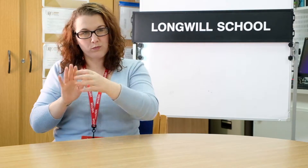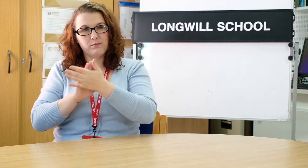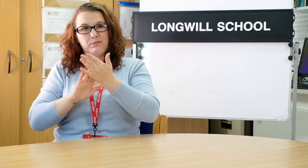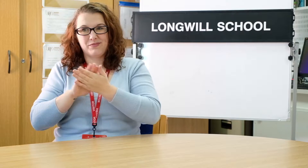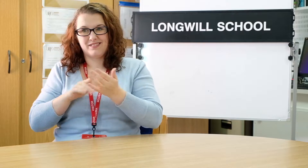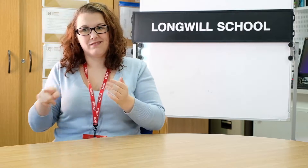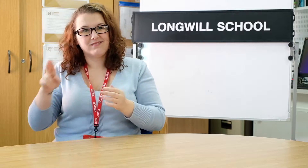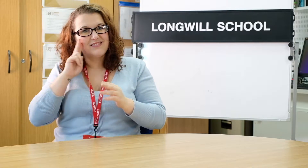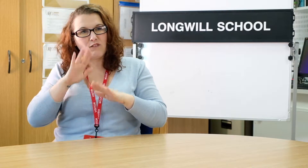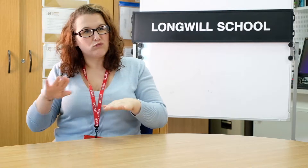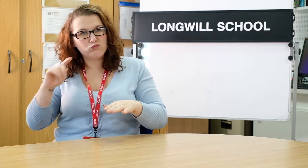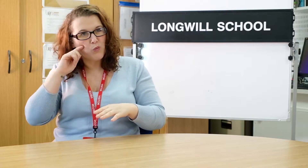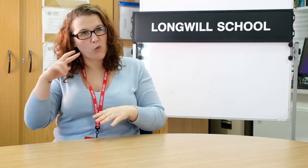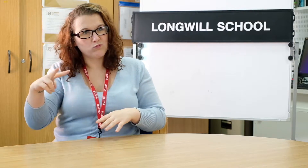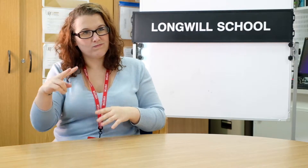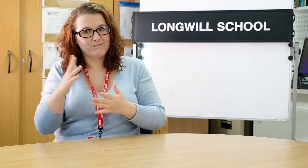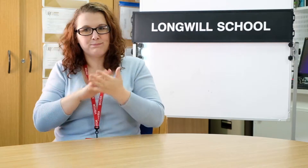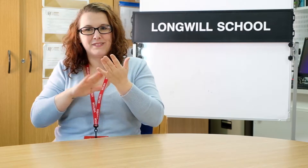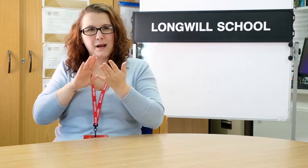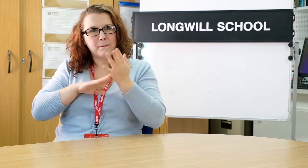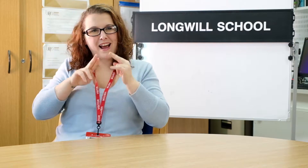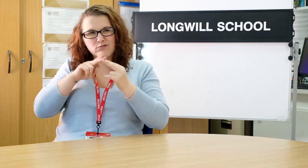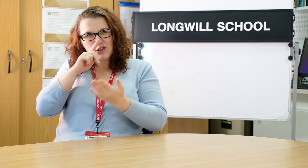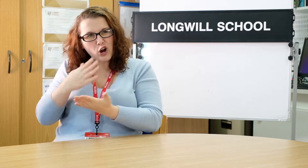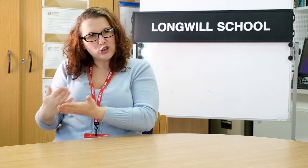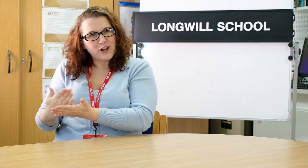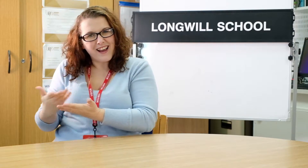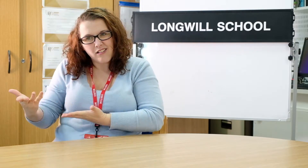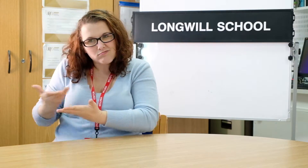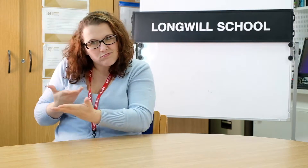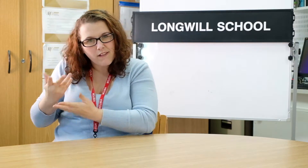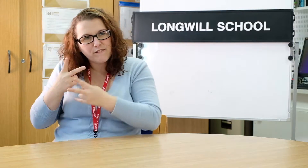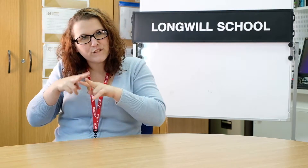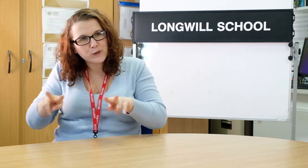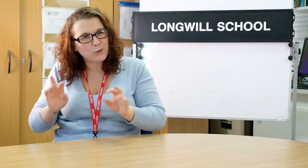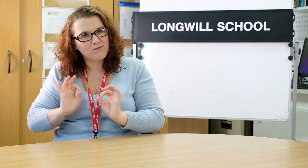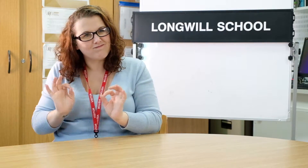able to look at the information and the parents wouldn't be able to share their views with them.